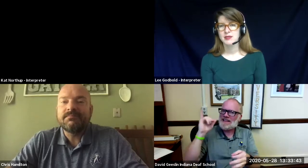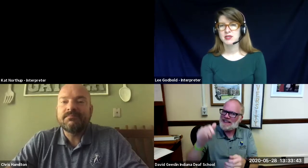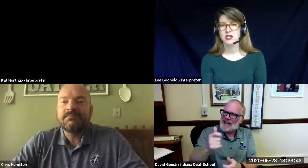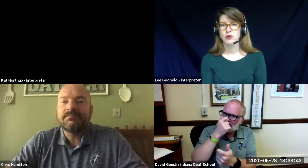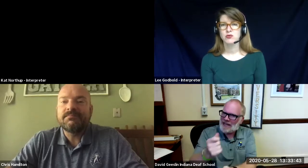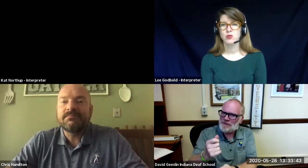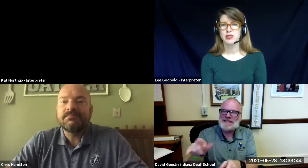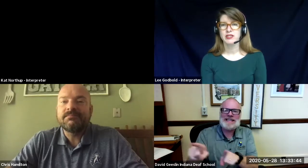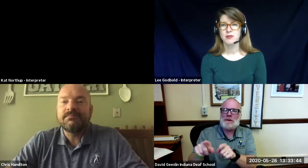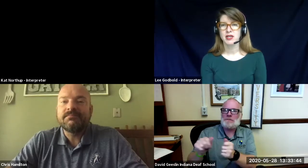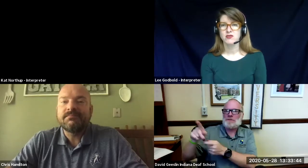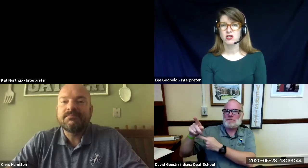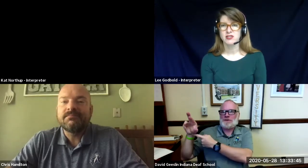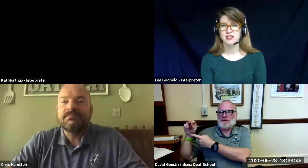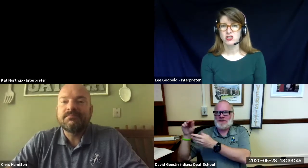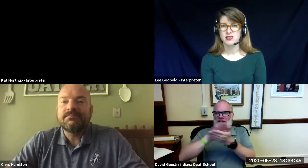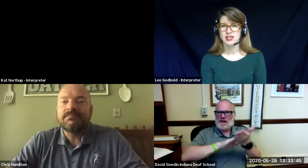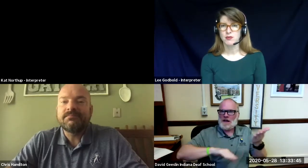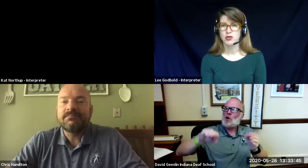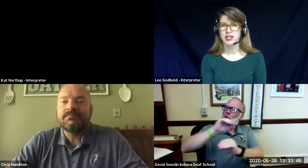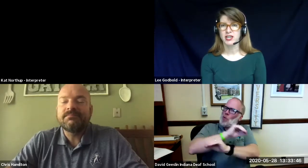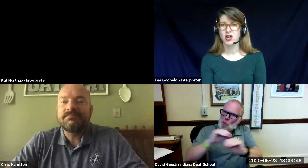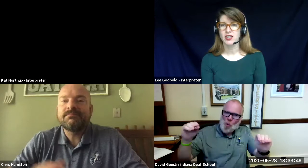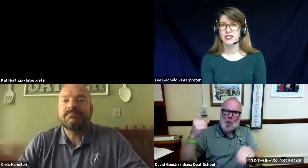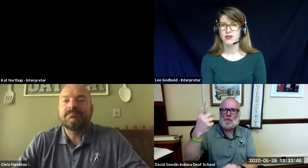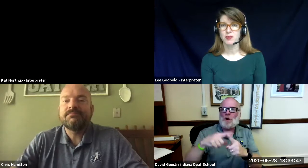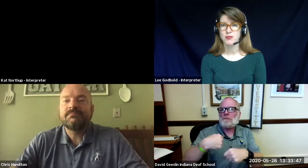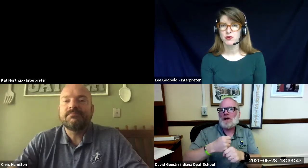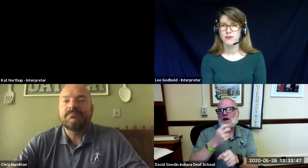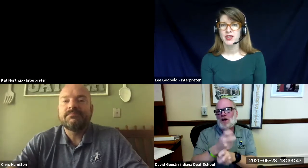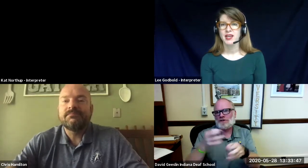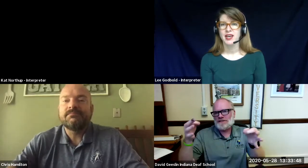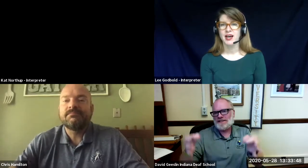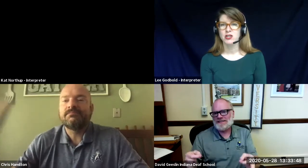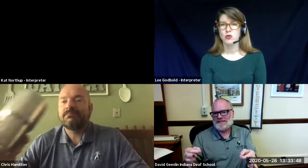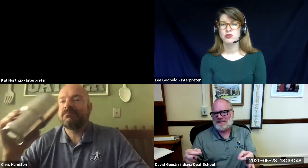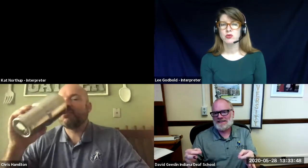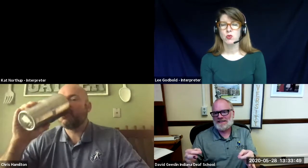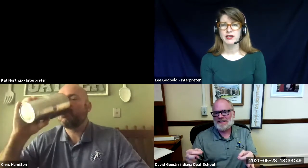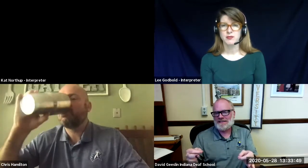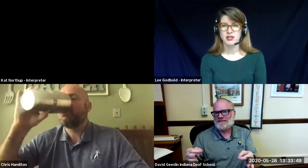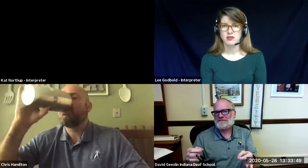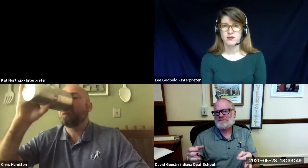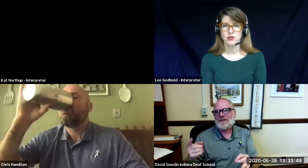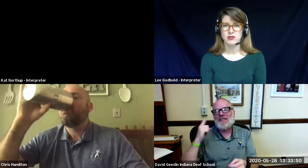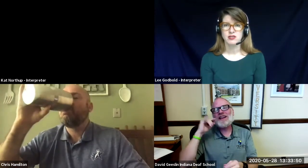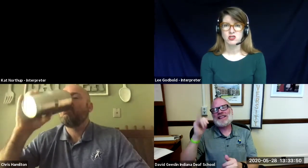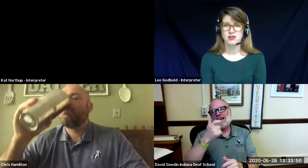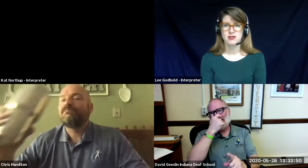like no one's really willing to make those hard decisions. They keep putting it on other people. No one's really wanting to make those difficult decisions, it